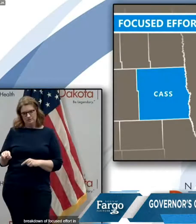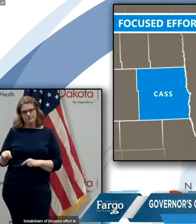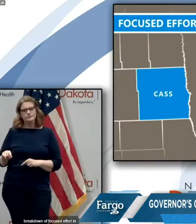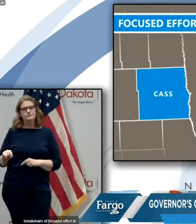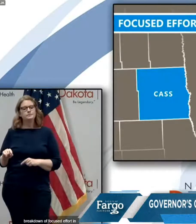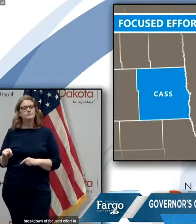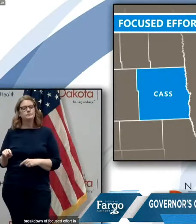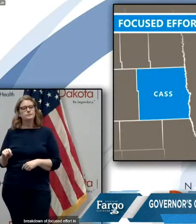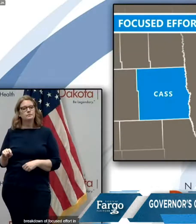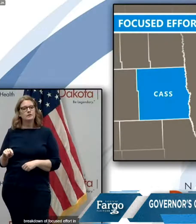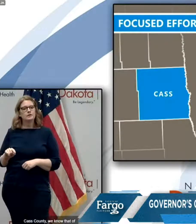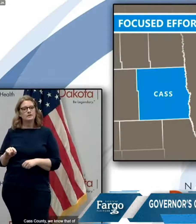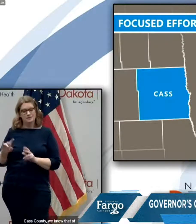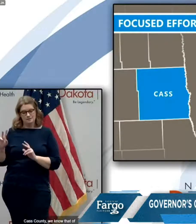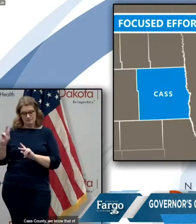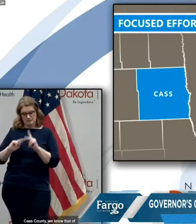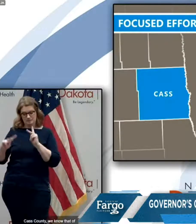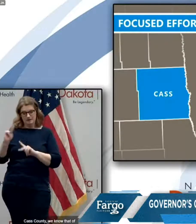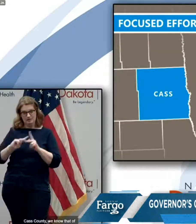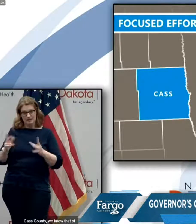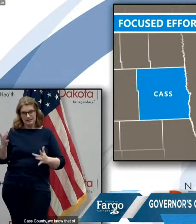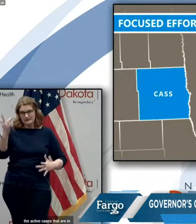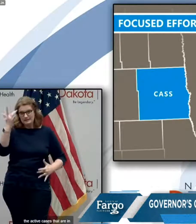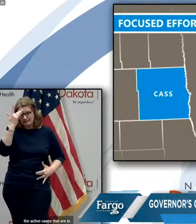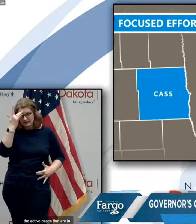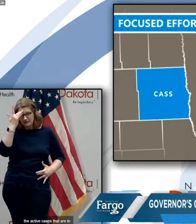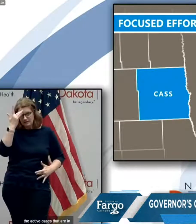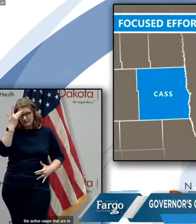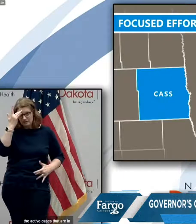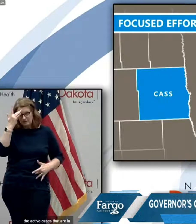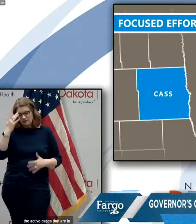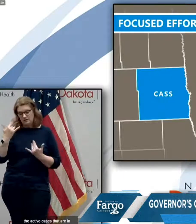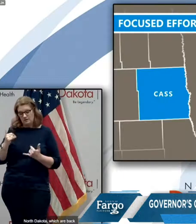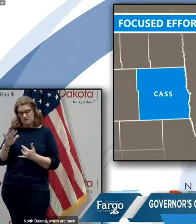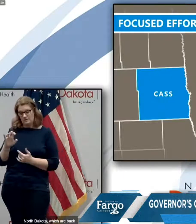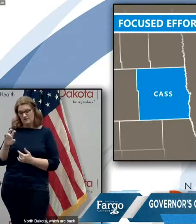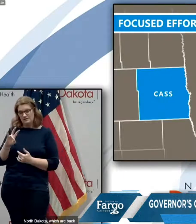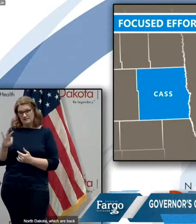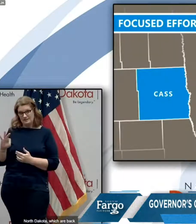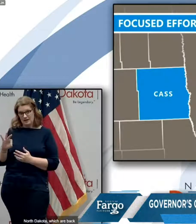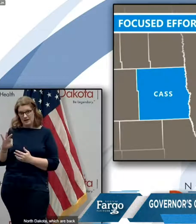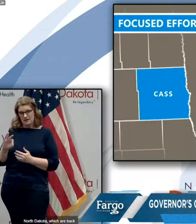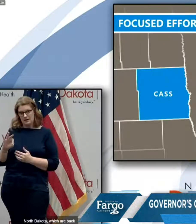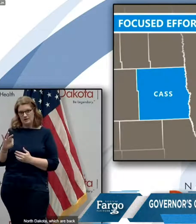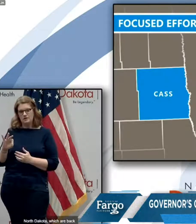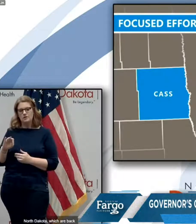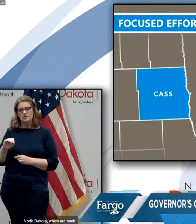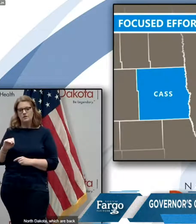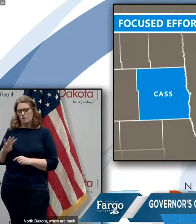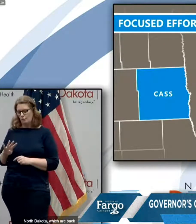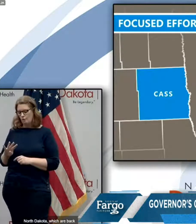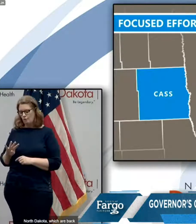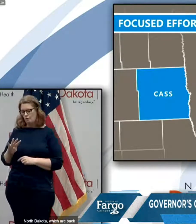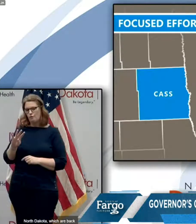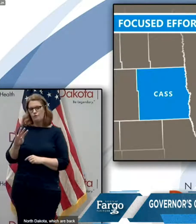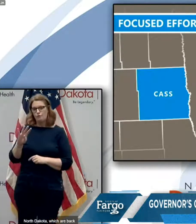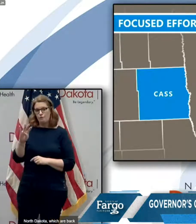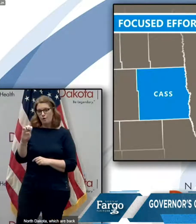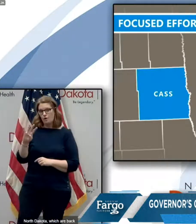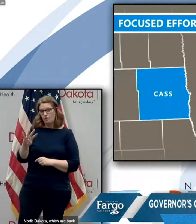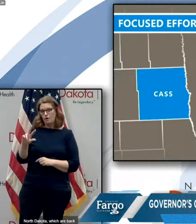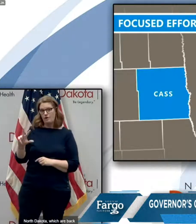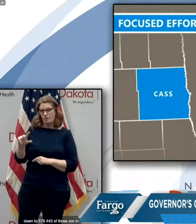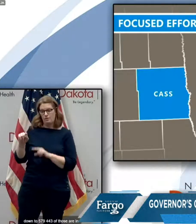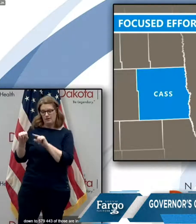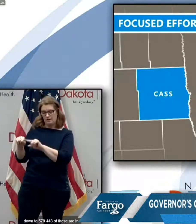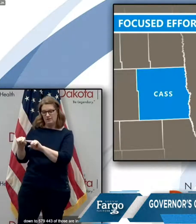the active cases that are in North Dakota, which are back down to 579, 443 of those are in Cass